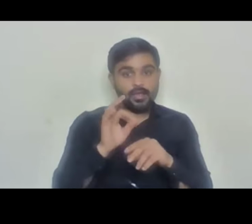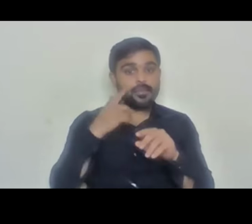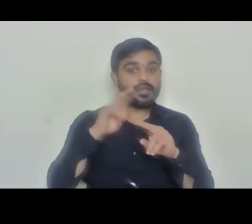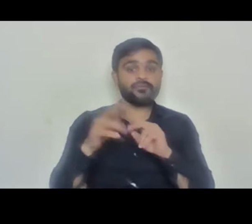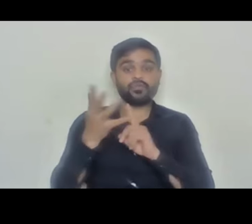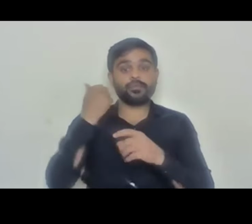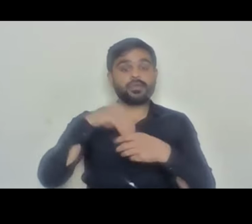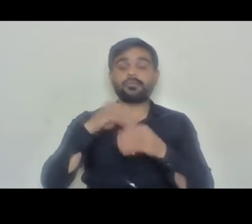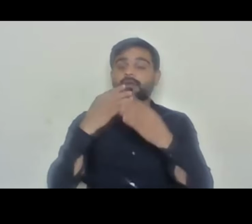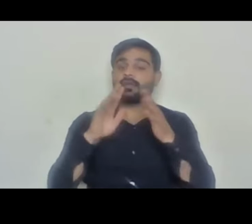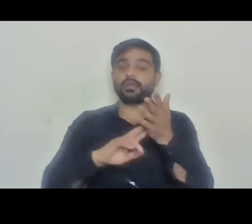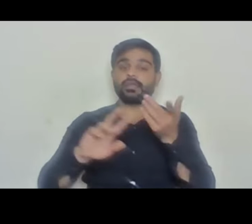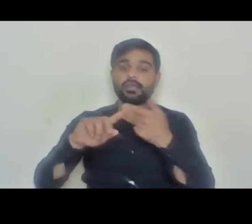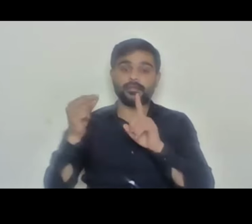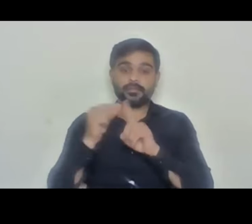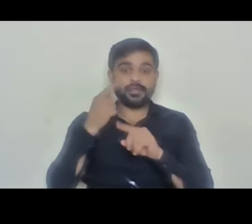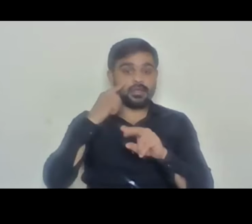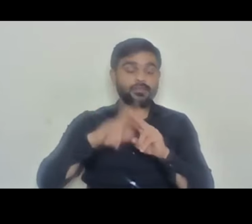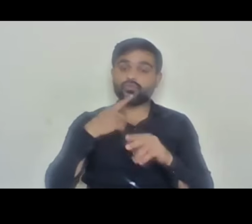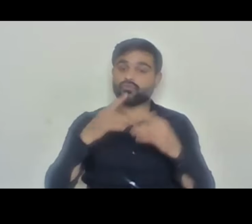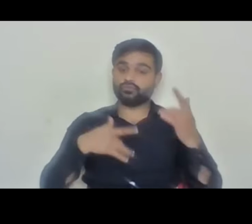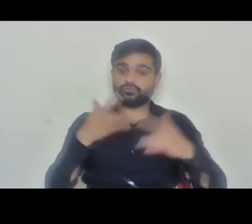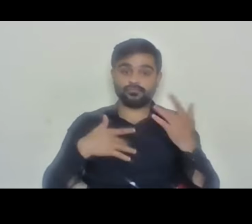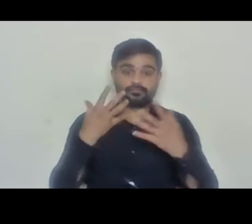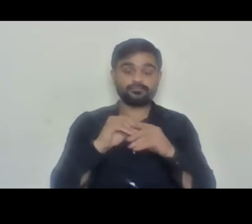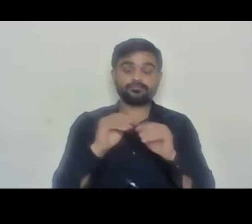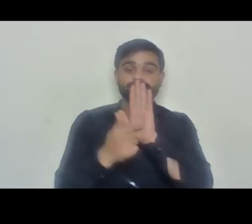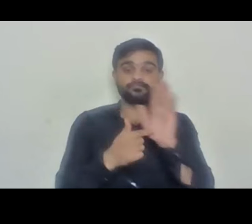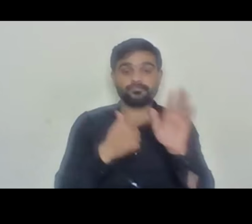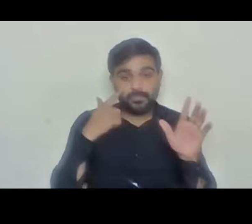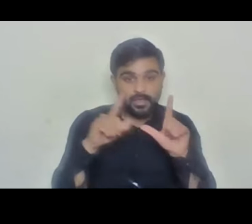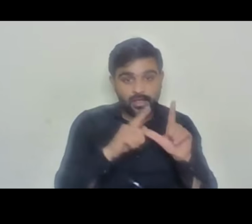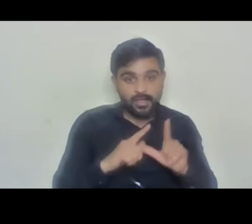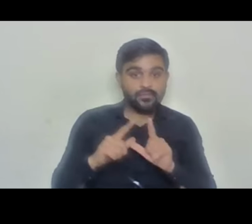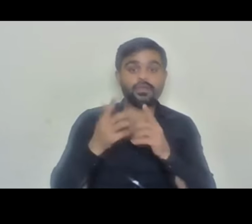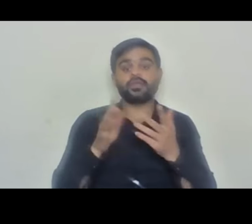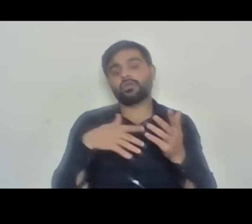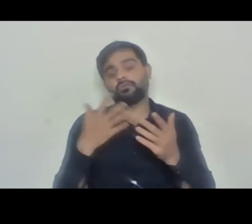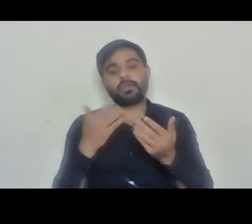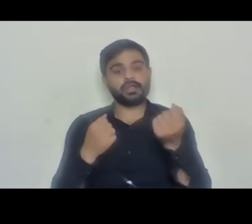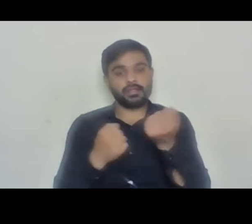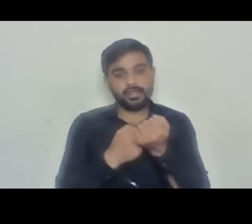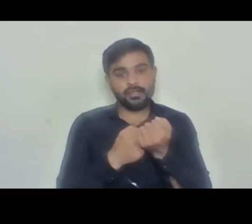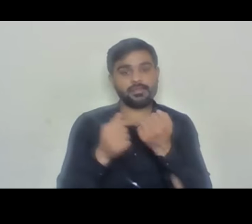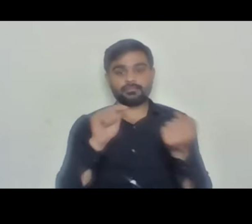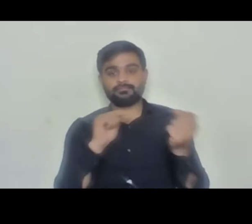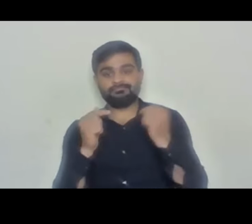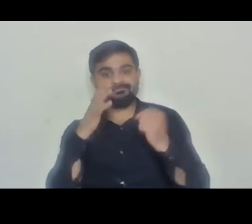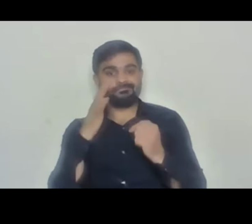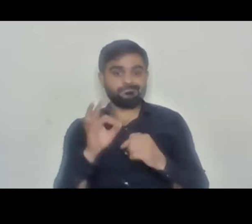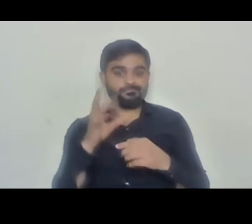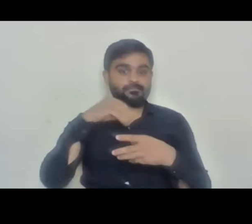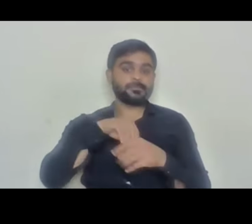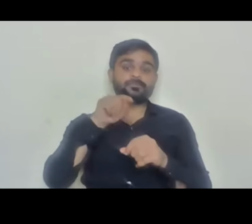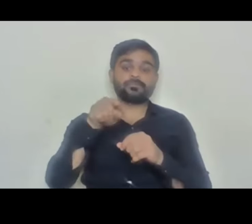from them anything, if you are citing them for evidence or for supporting your arguments, it's very important that